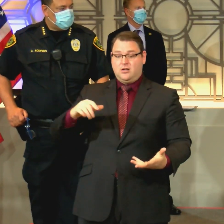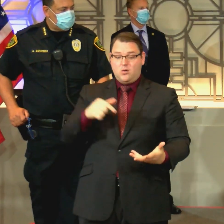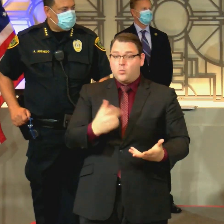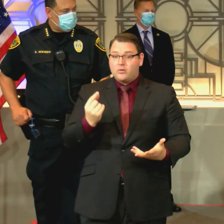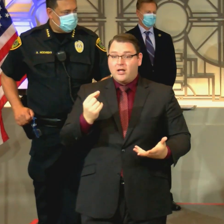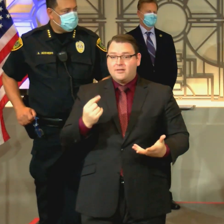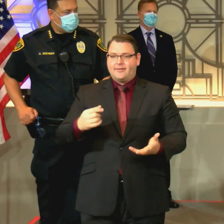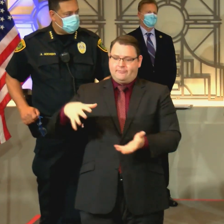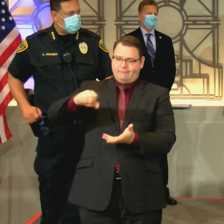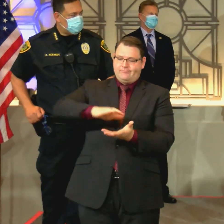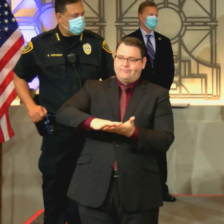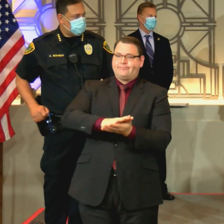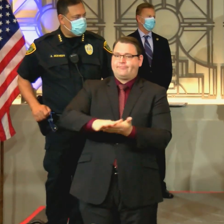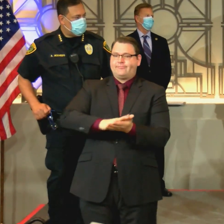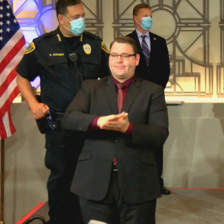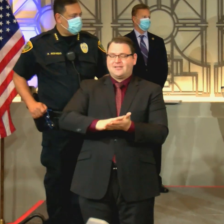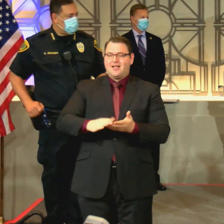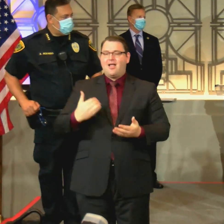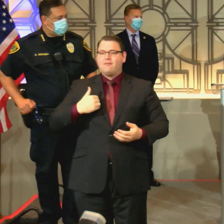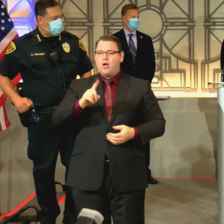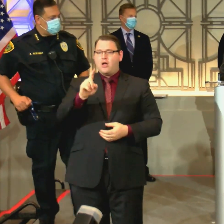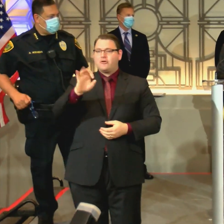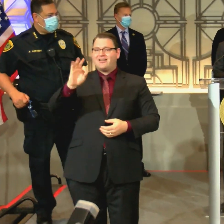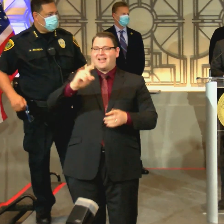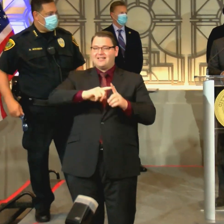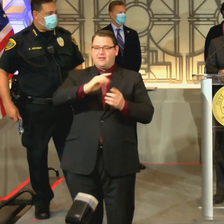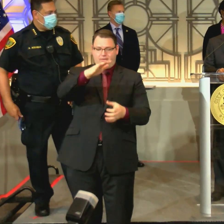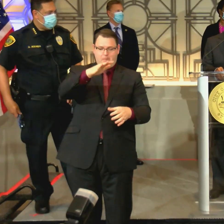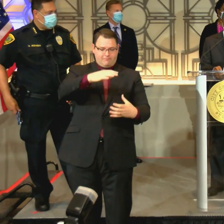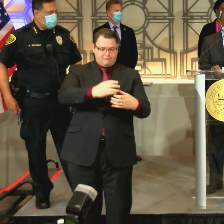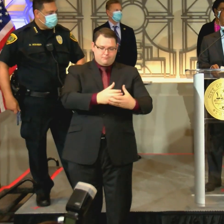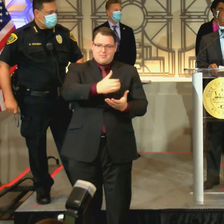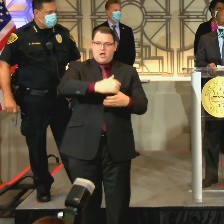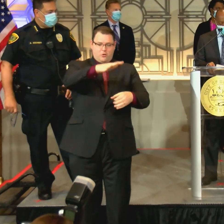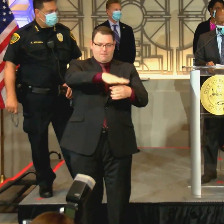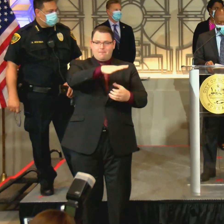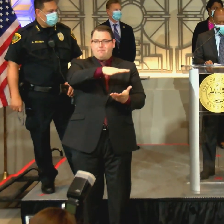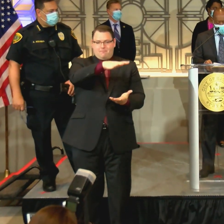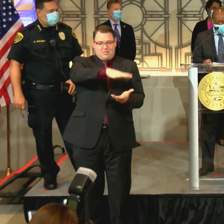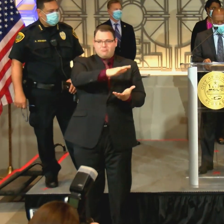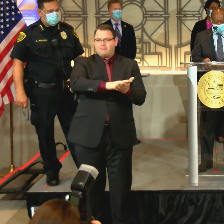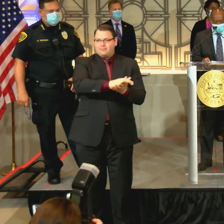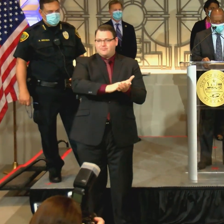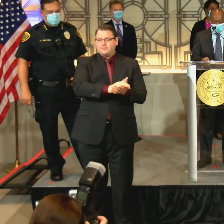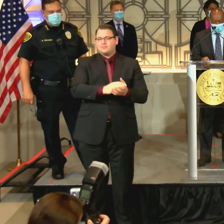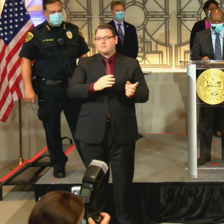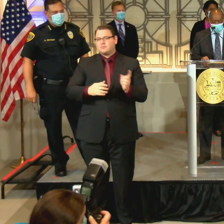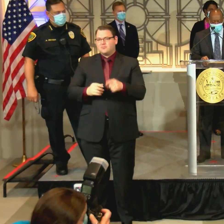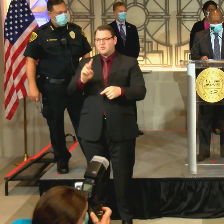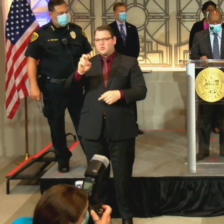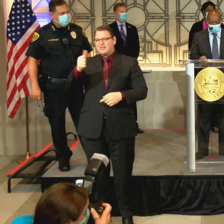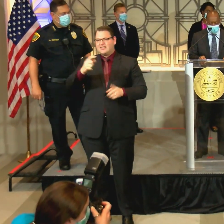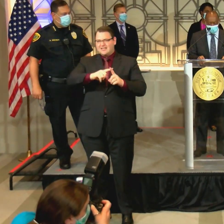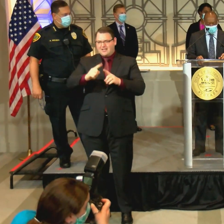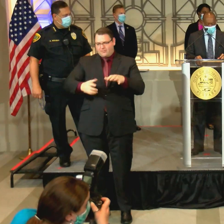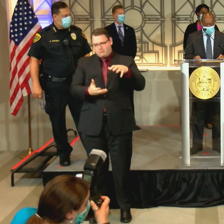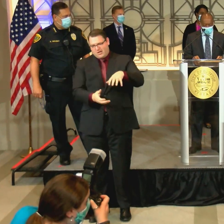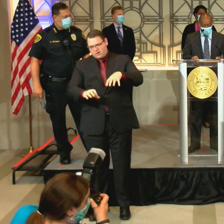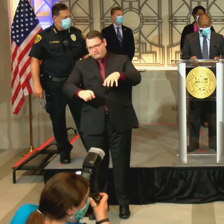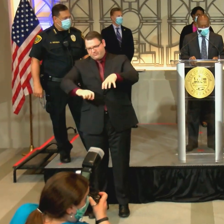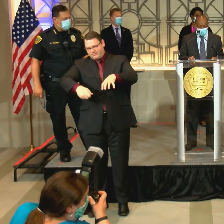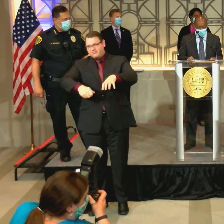190 one-gallon bottles with pumps, 210 5-gallon bottles with spigots, and an estimated value